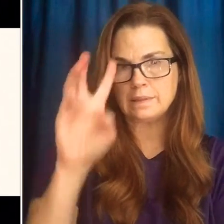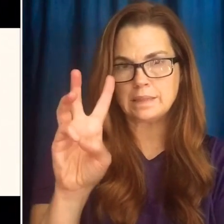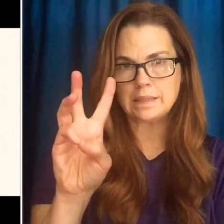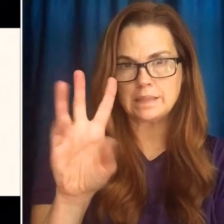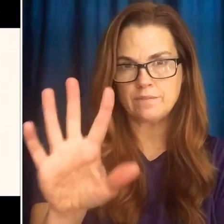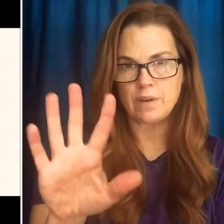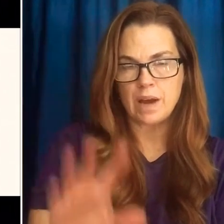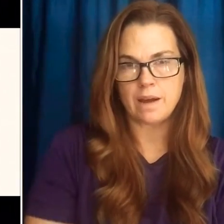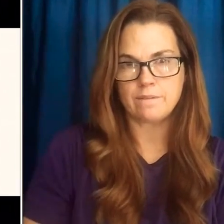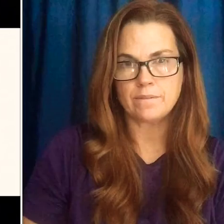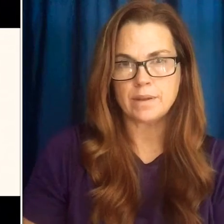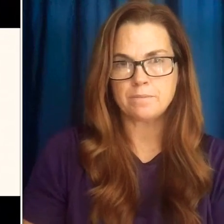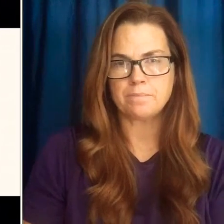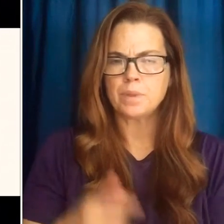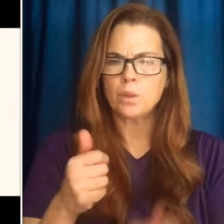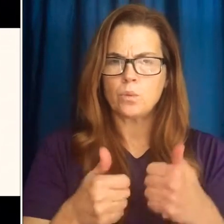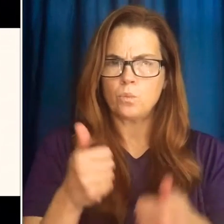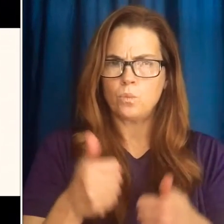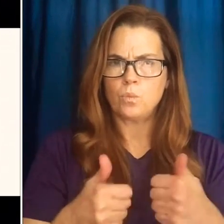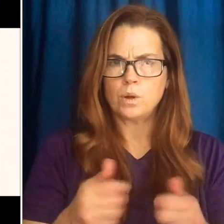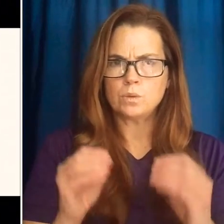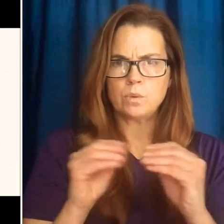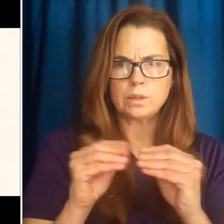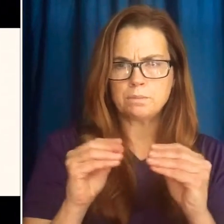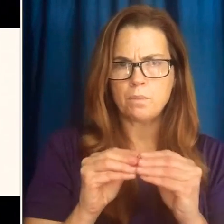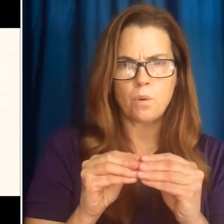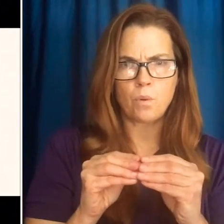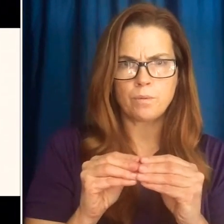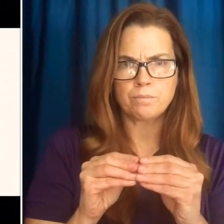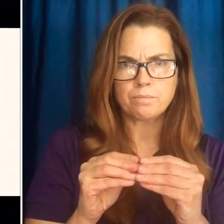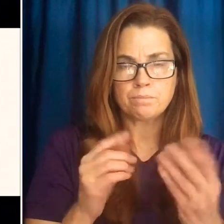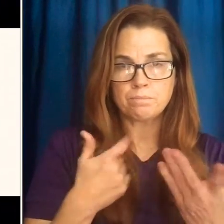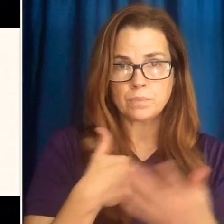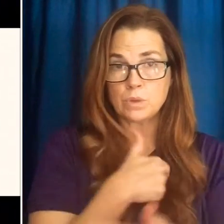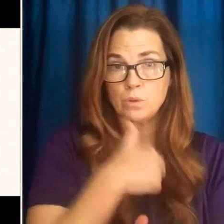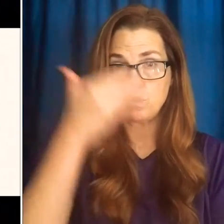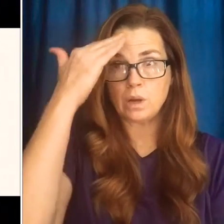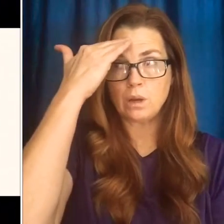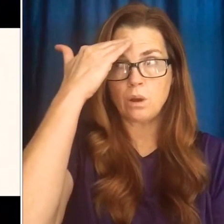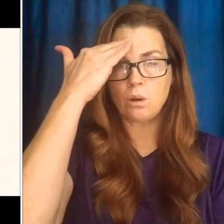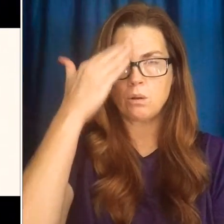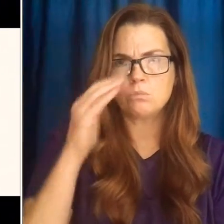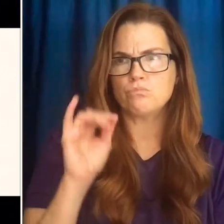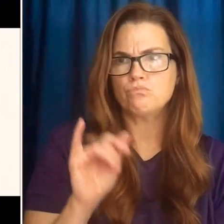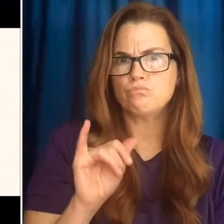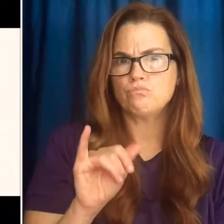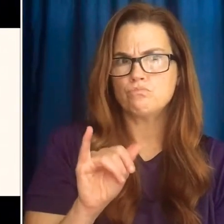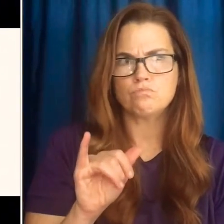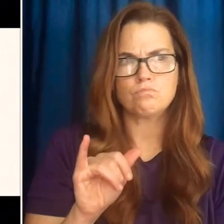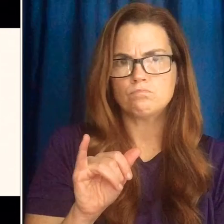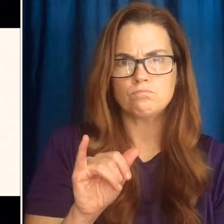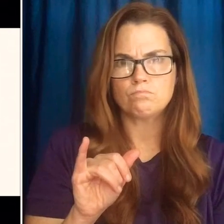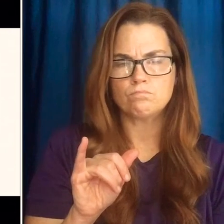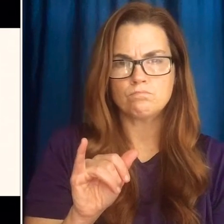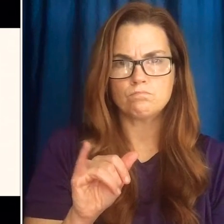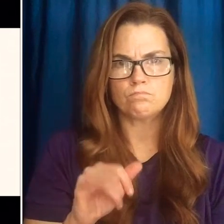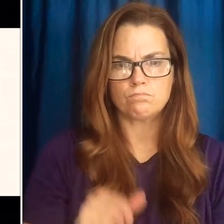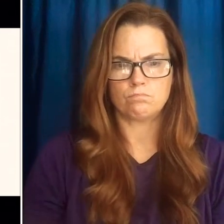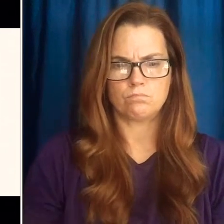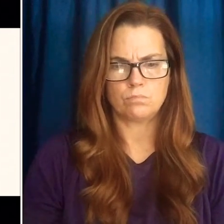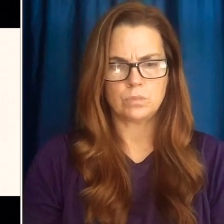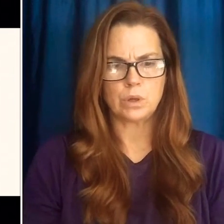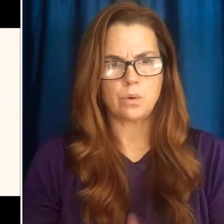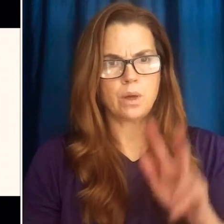we know? We certainly can't be sure, because right now my dollar